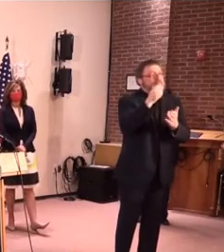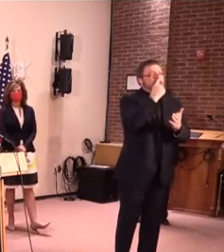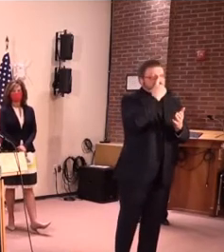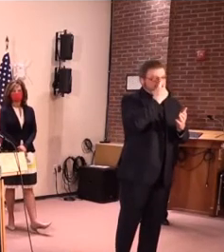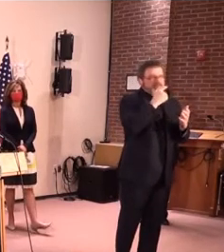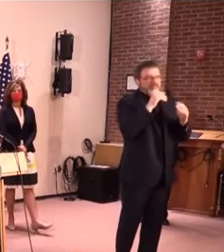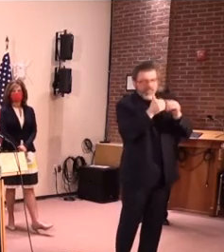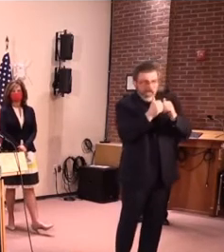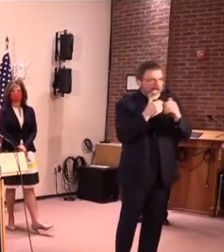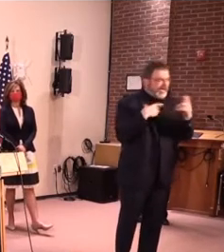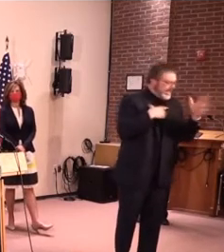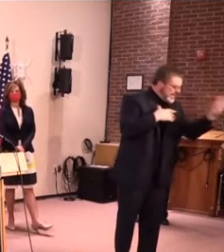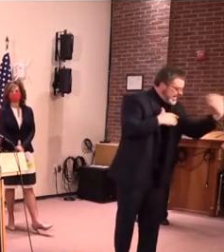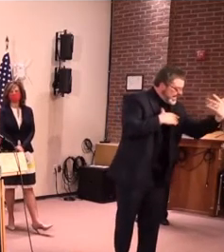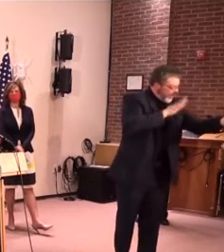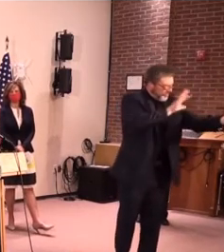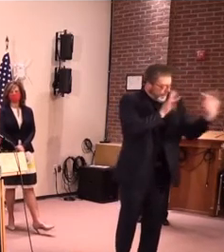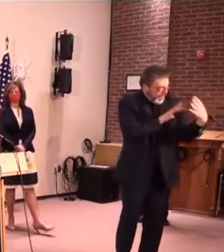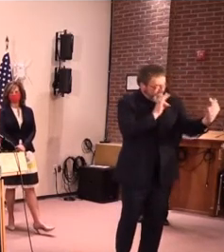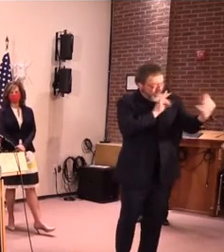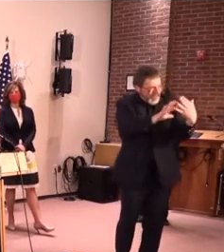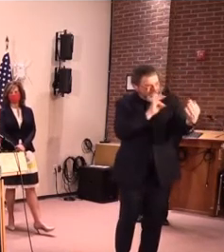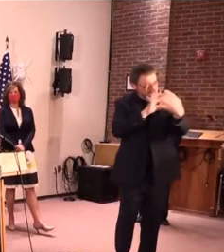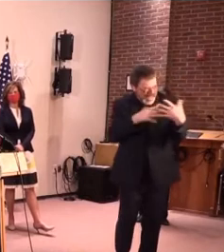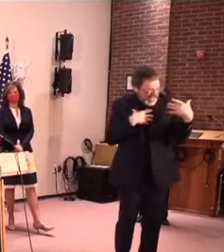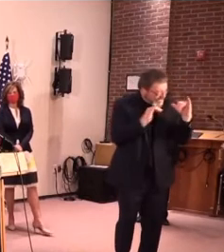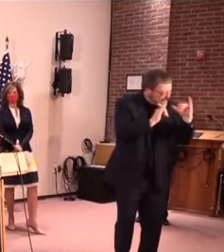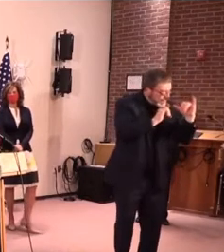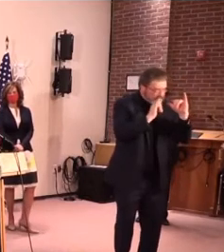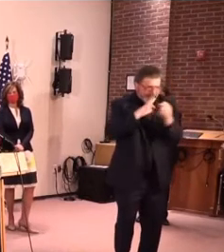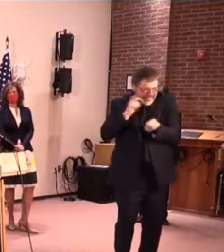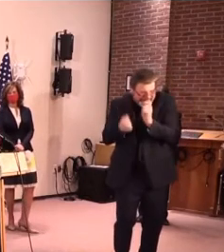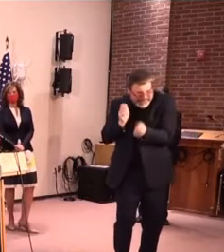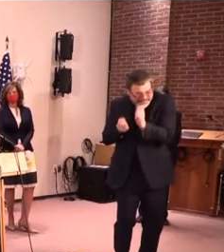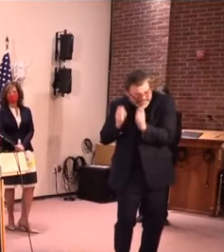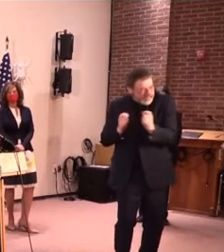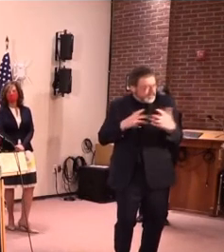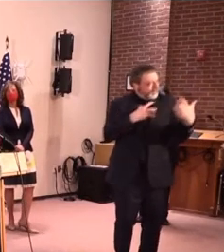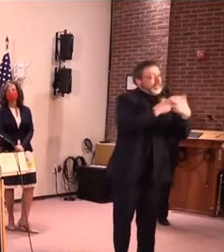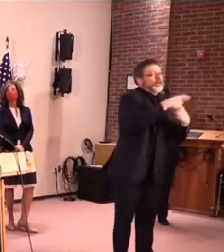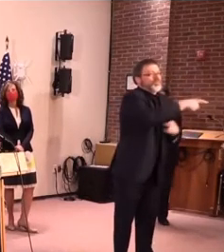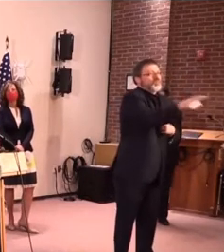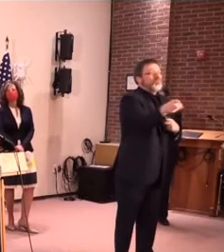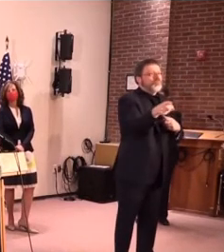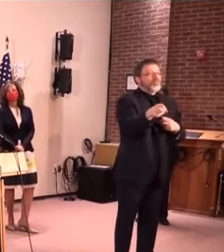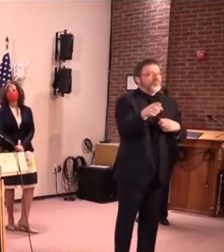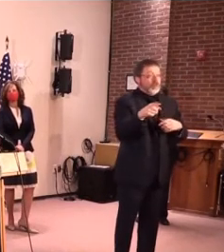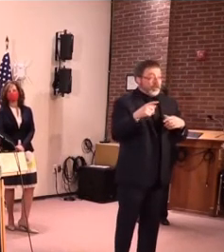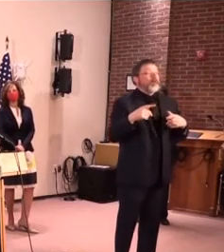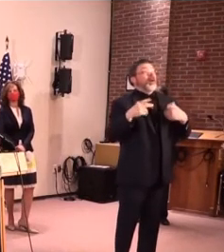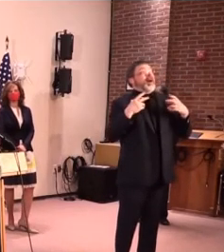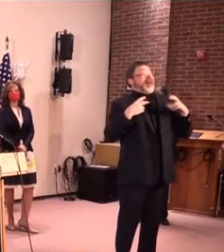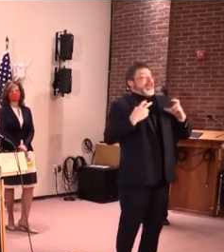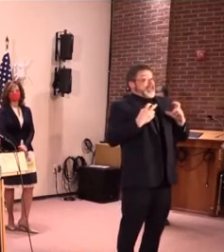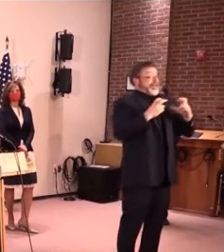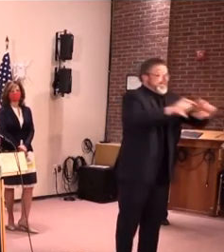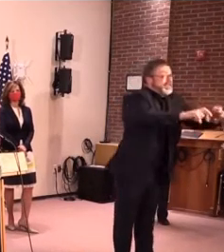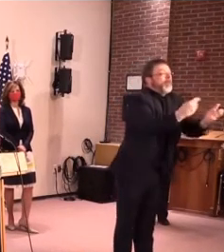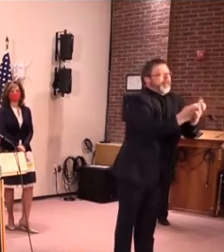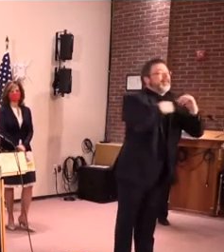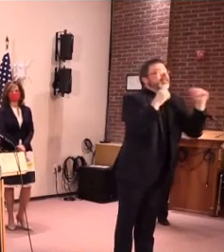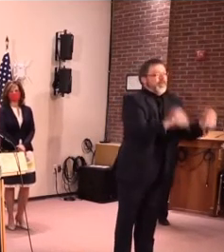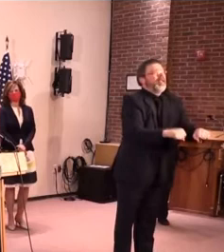for immediate infusion of grant capital to small businesses for expenses and costs lying outside the